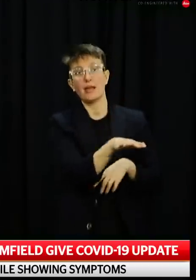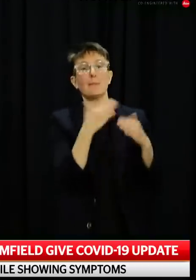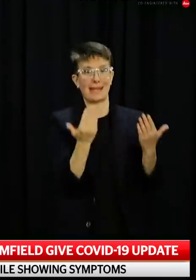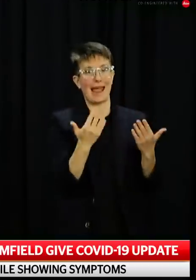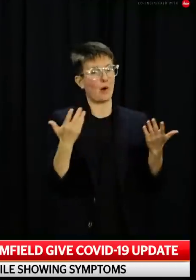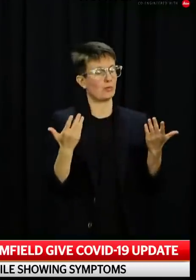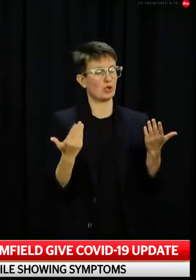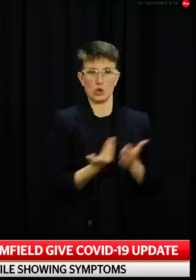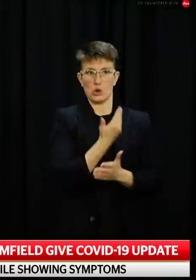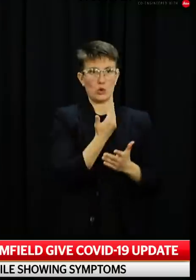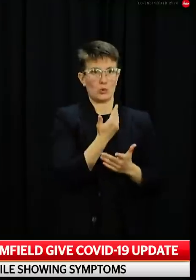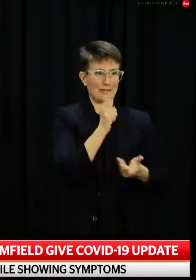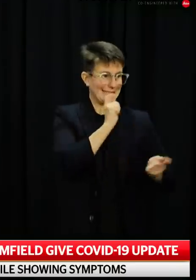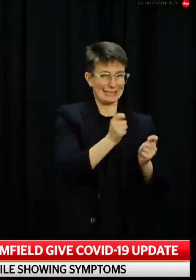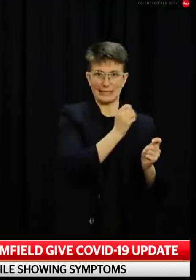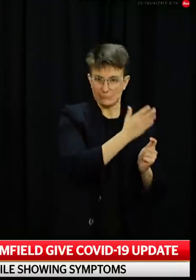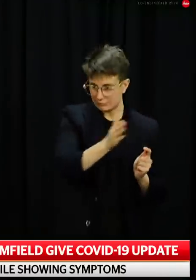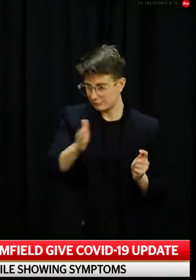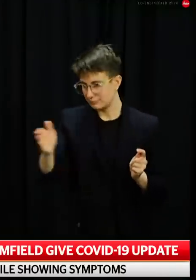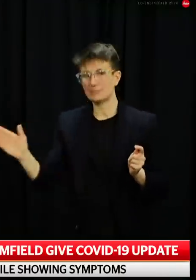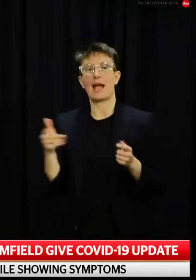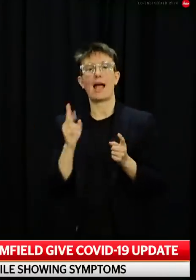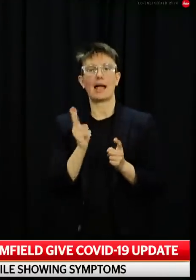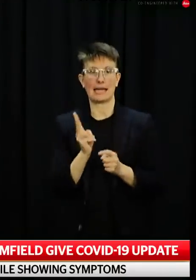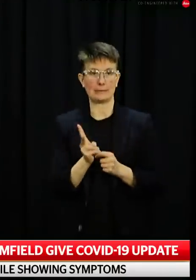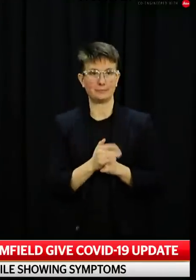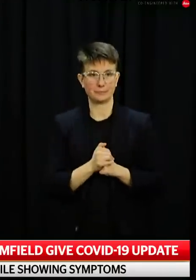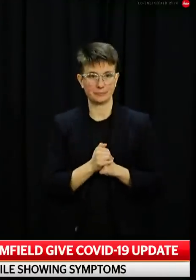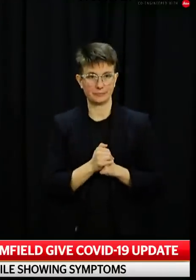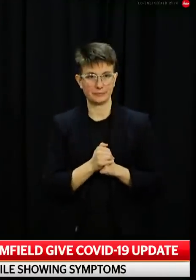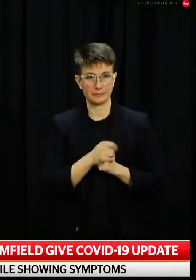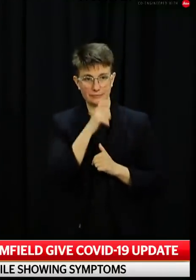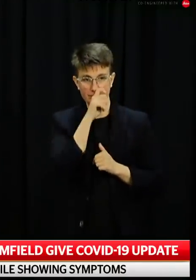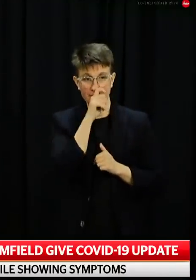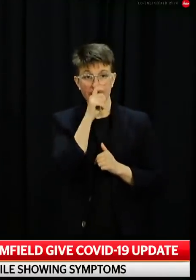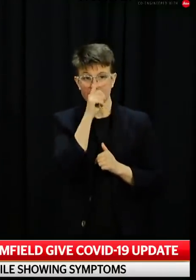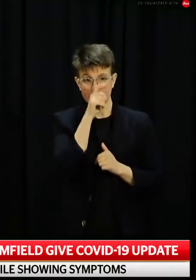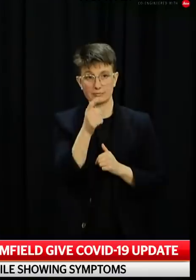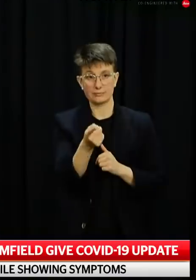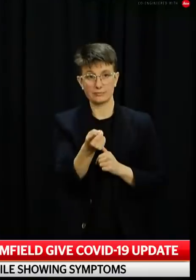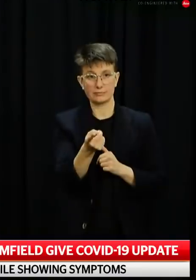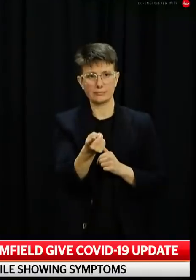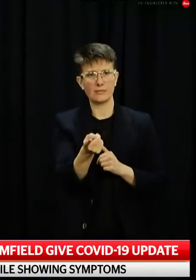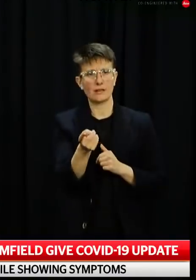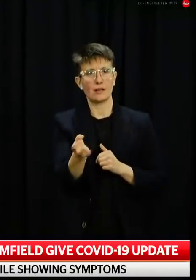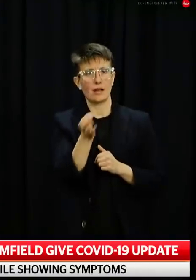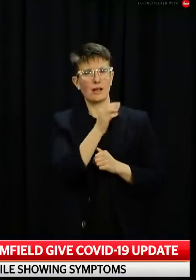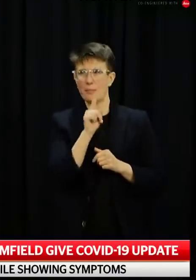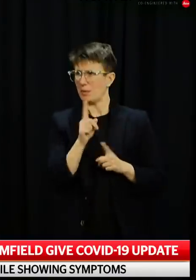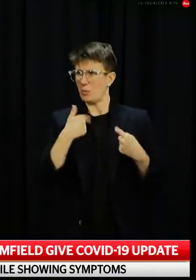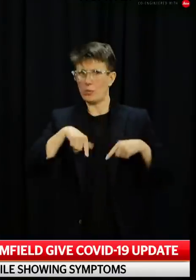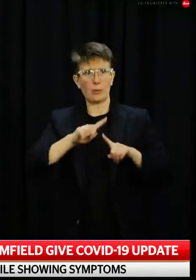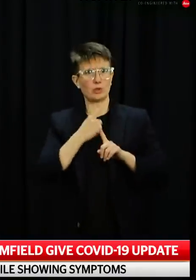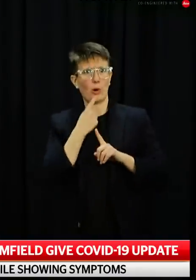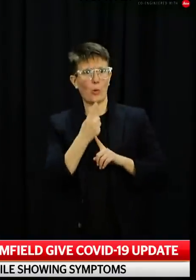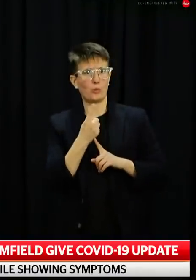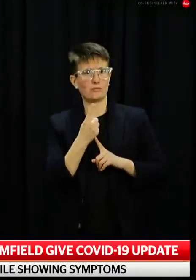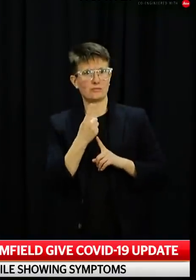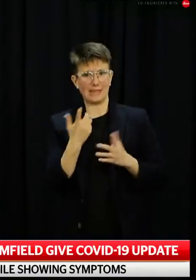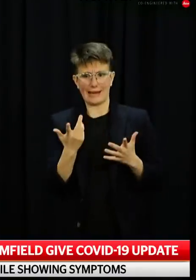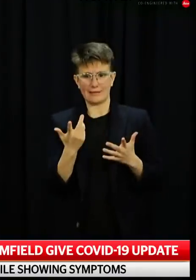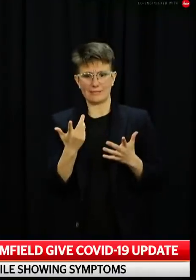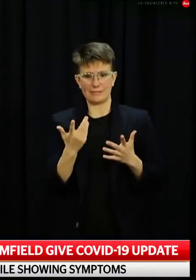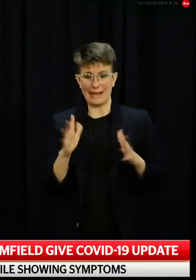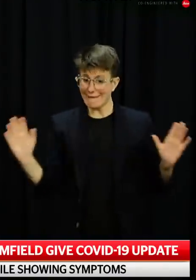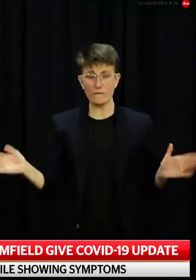testing. We want to make sure we've got a fresh run of testing immediately. But we were told that was across all isolation facilities. Yes. So staff are being tested, the